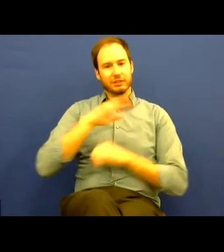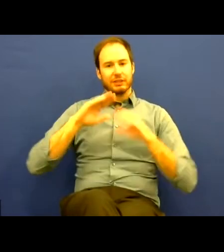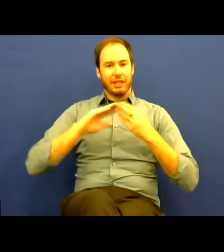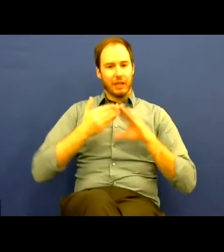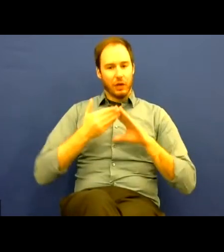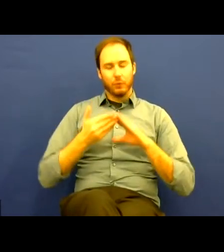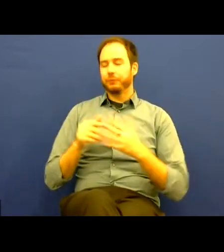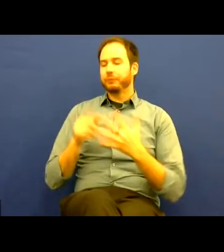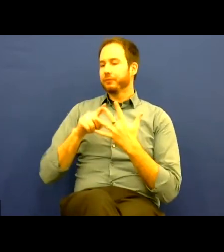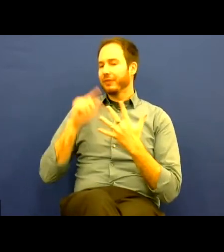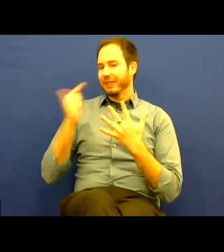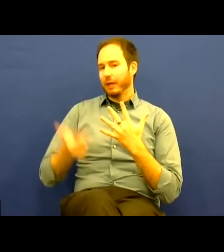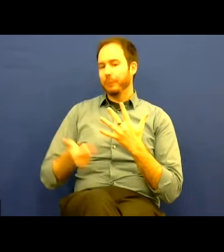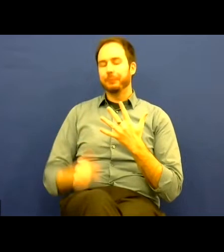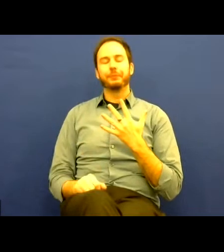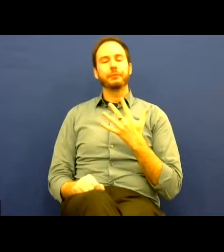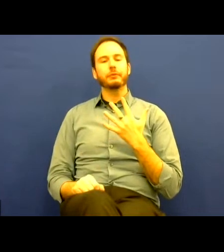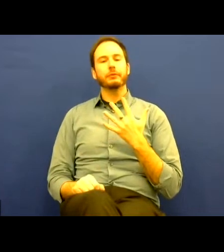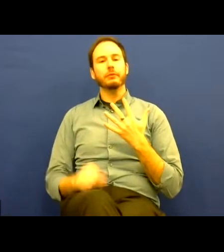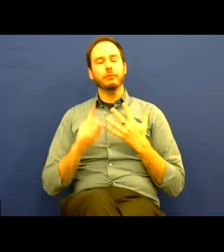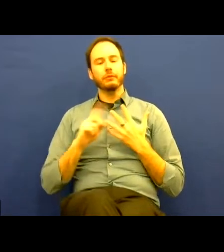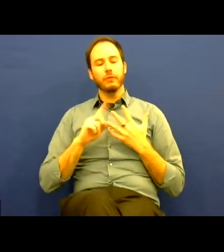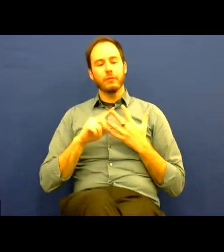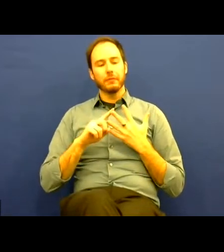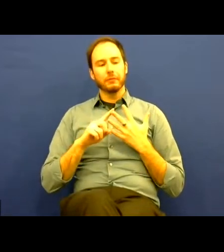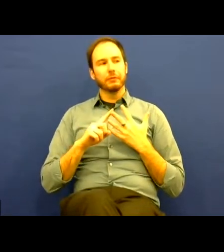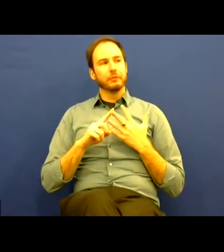Second. So